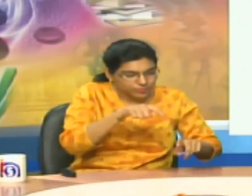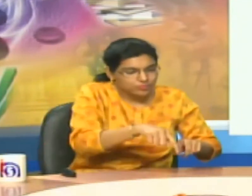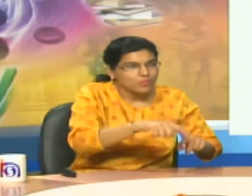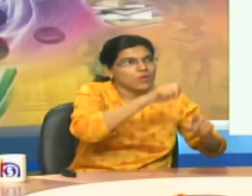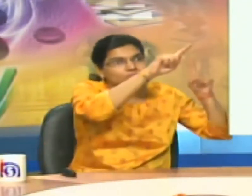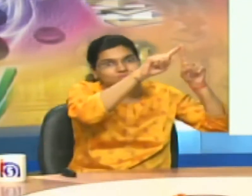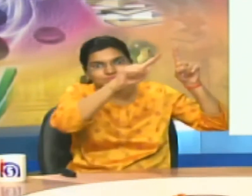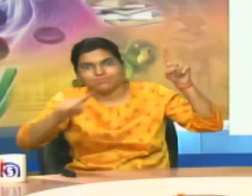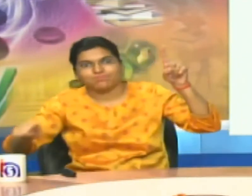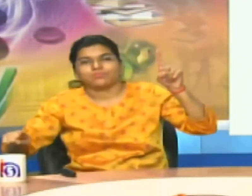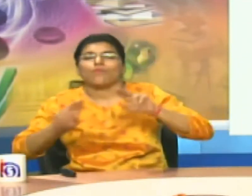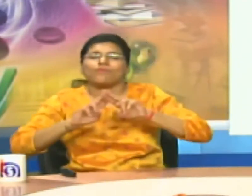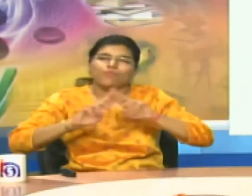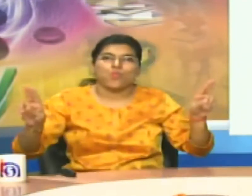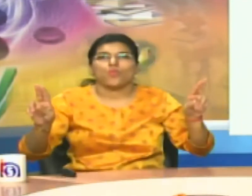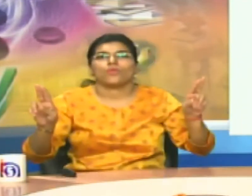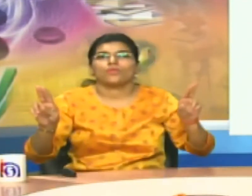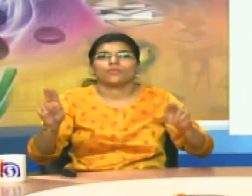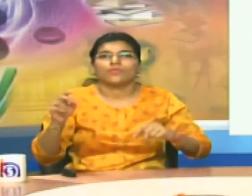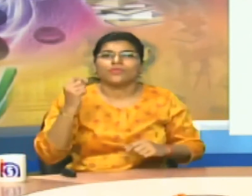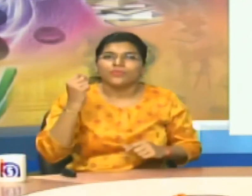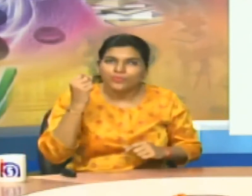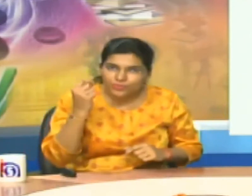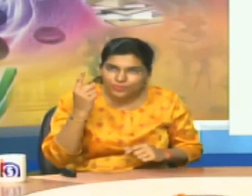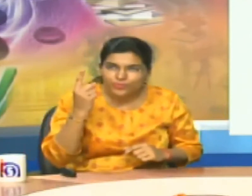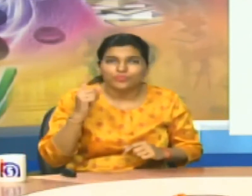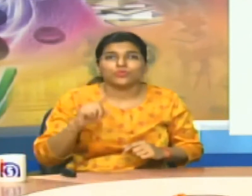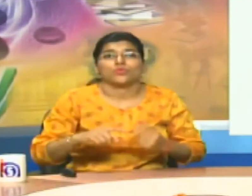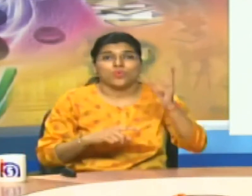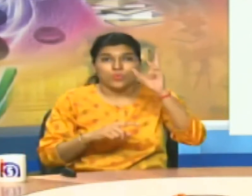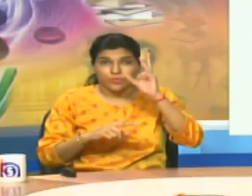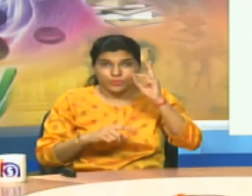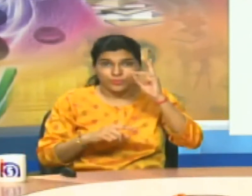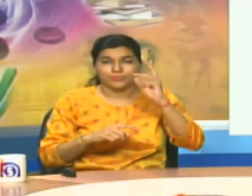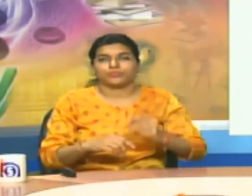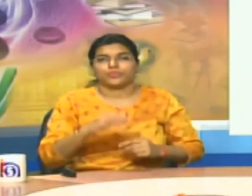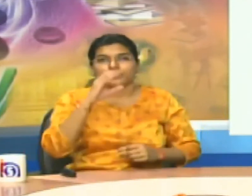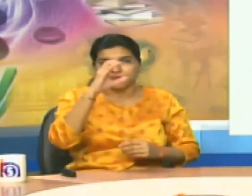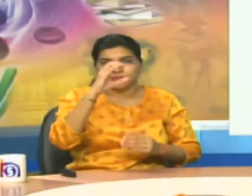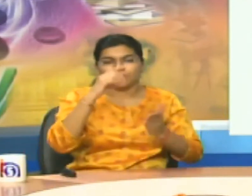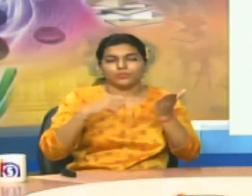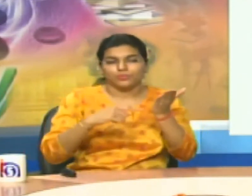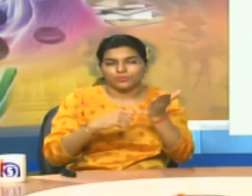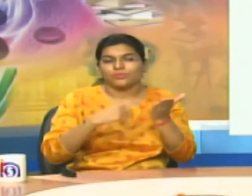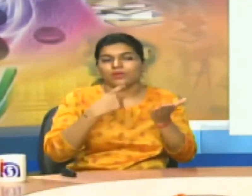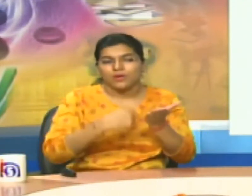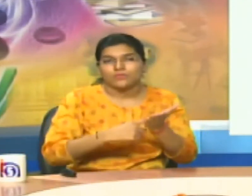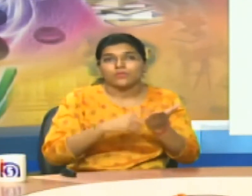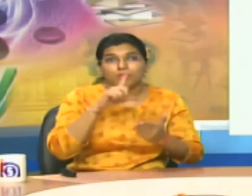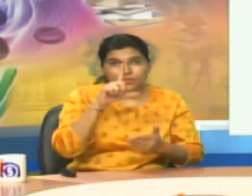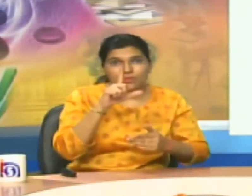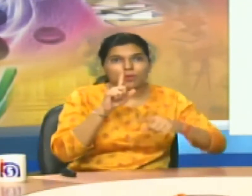a paragraph or whole paragraph, full paragraph, for that Ctrl plus